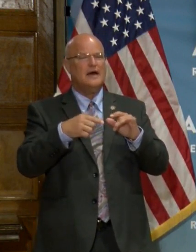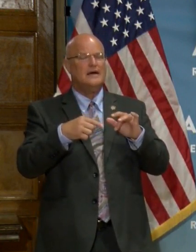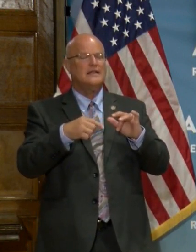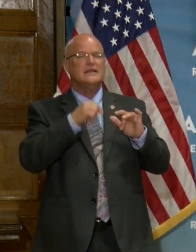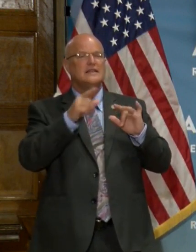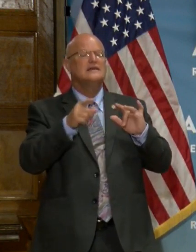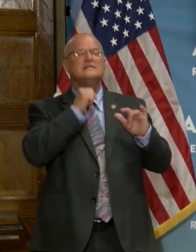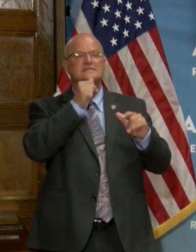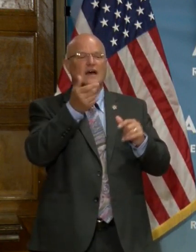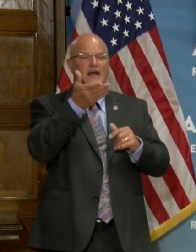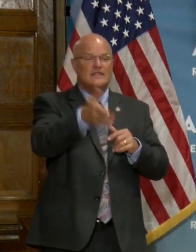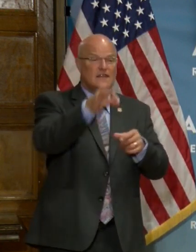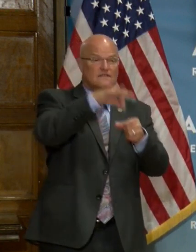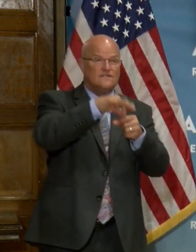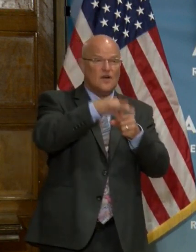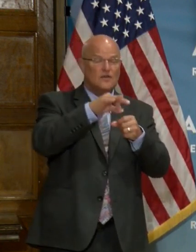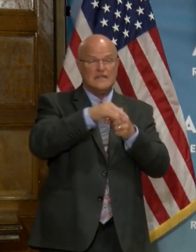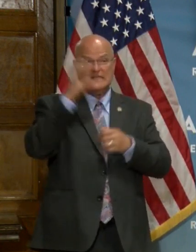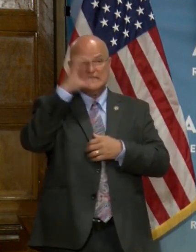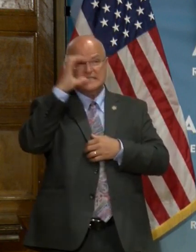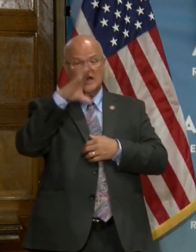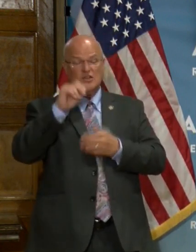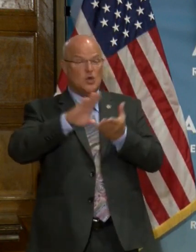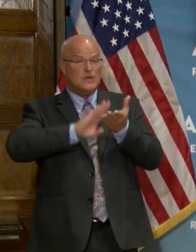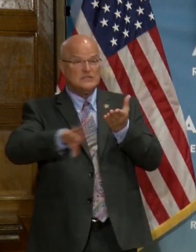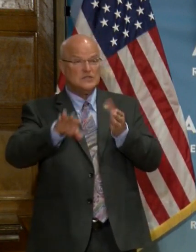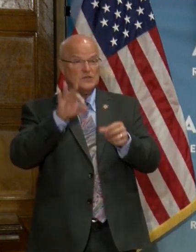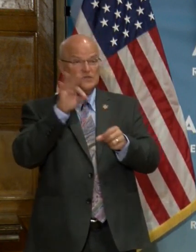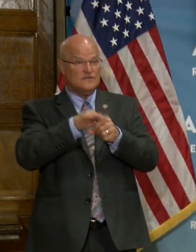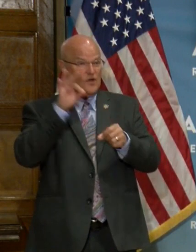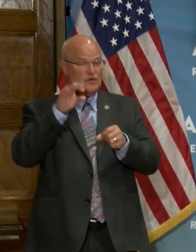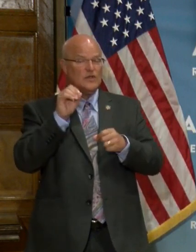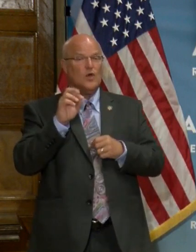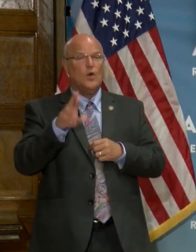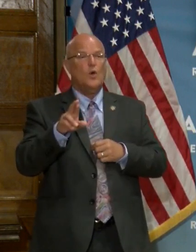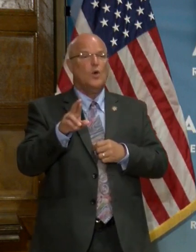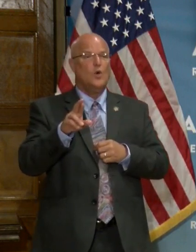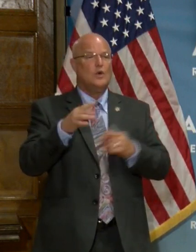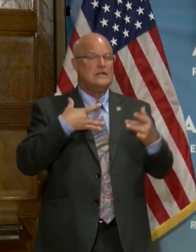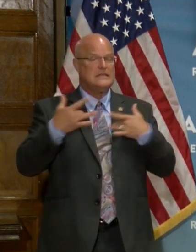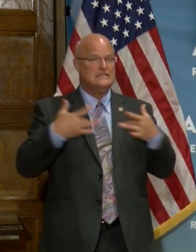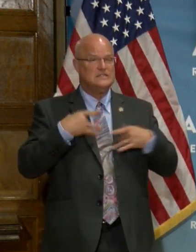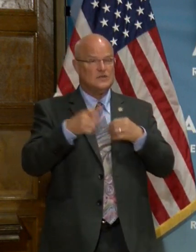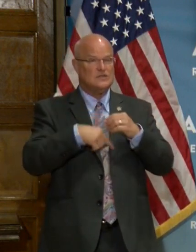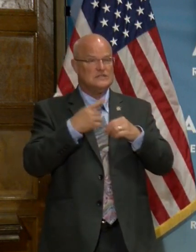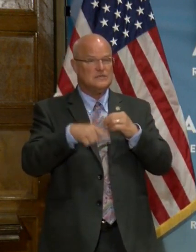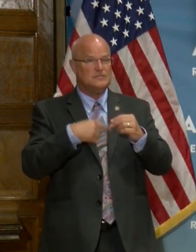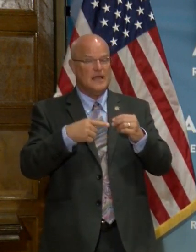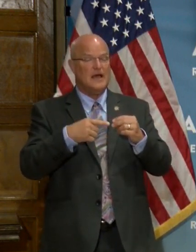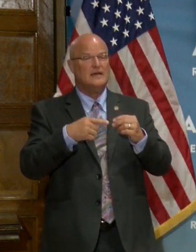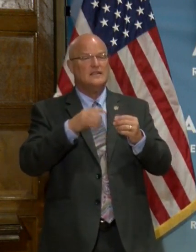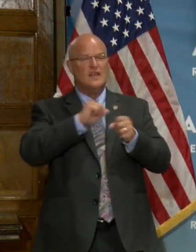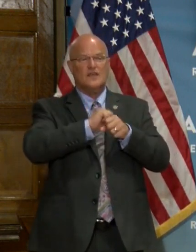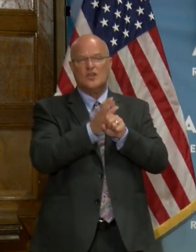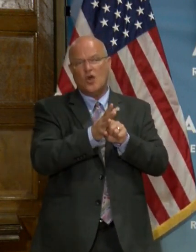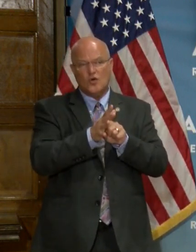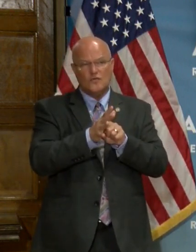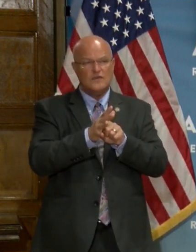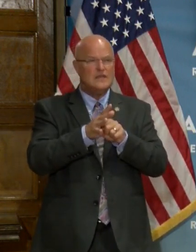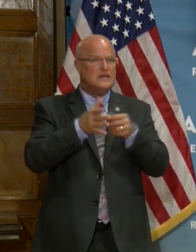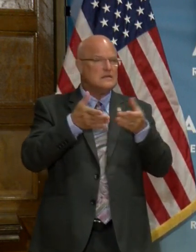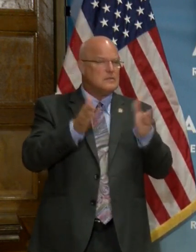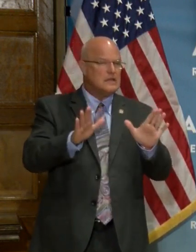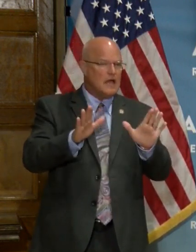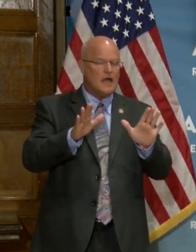voting, seeking either no excuse absentee voting or concerns about contracting COVID being